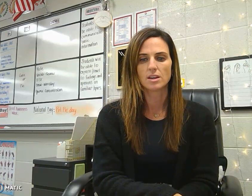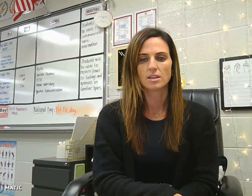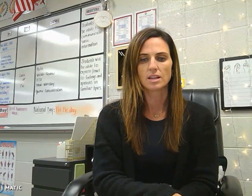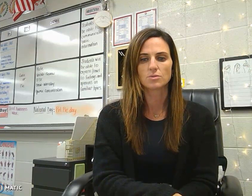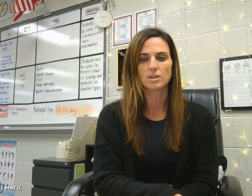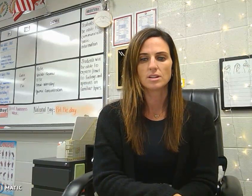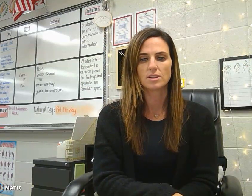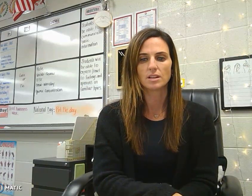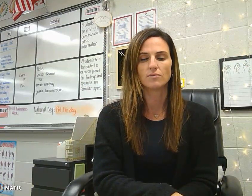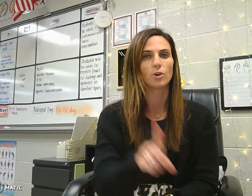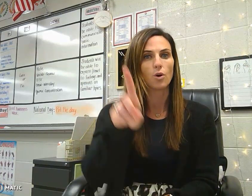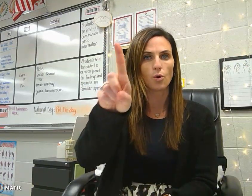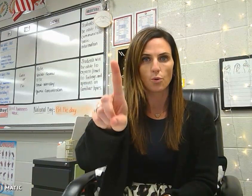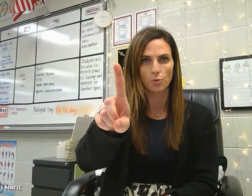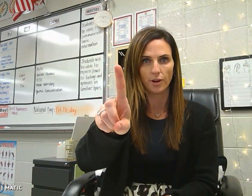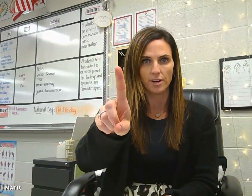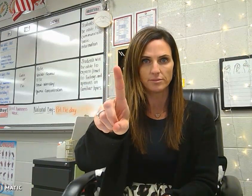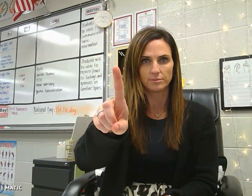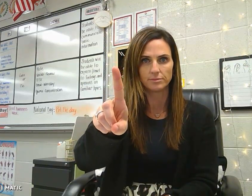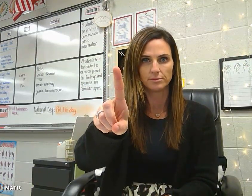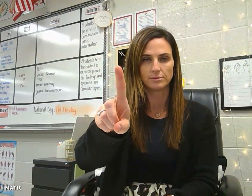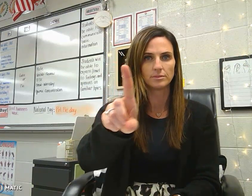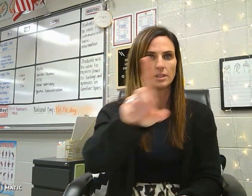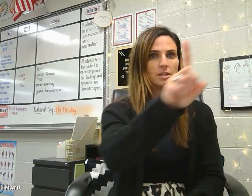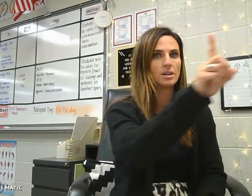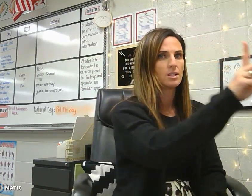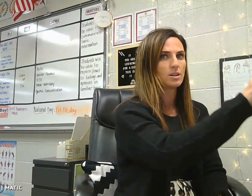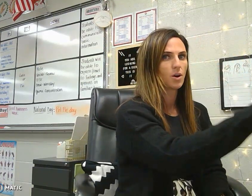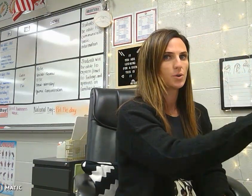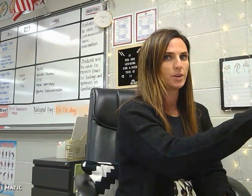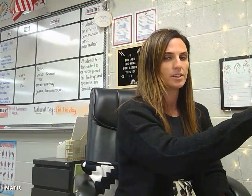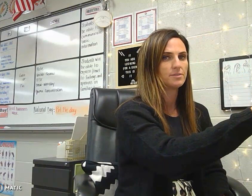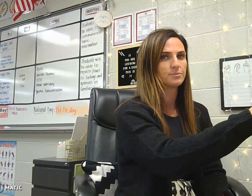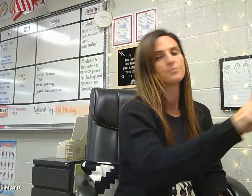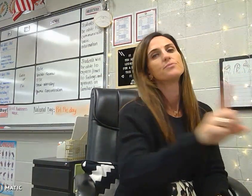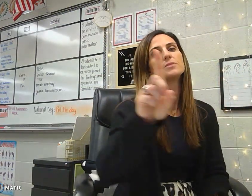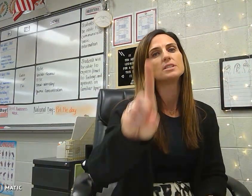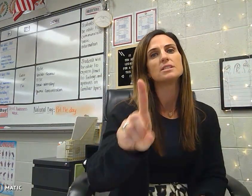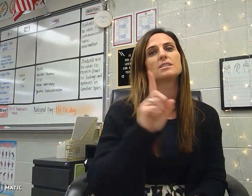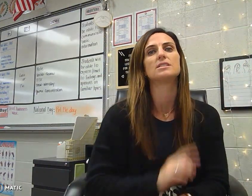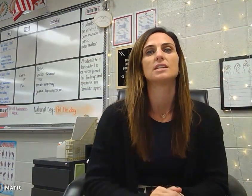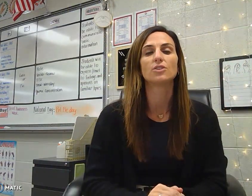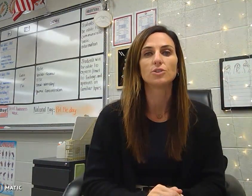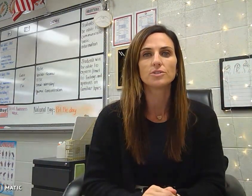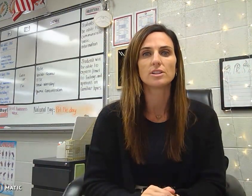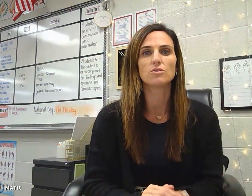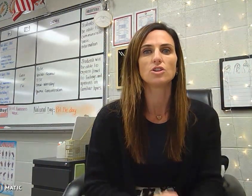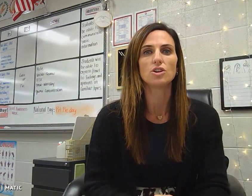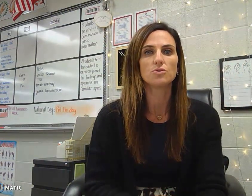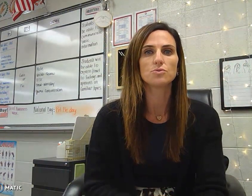The next one, the sign for hold on. Hold on. This is a signal that you can